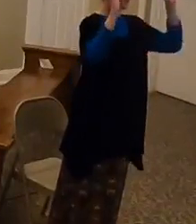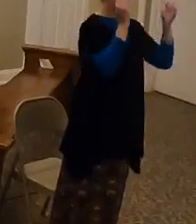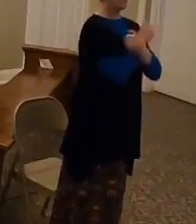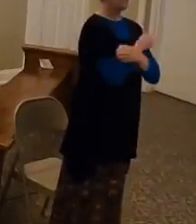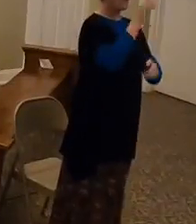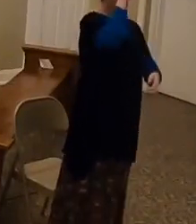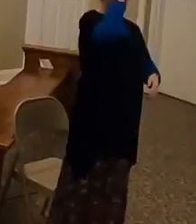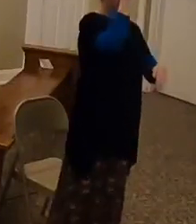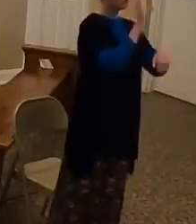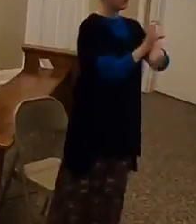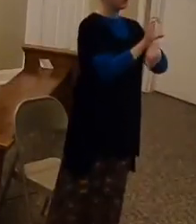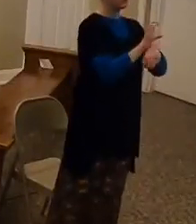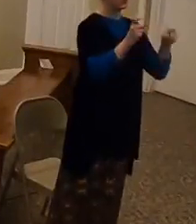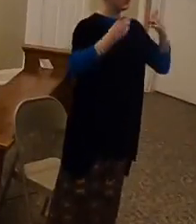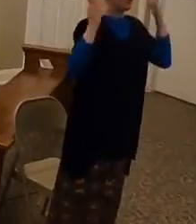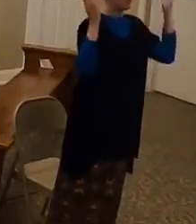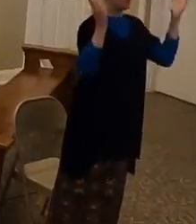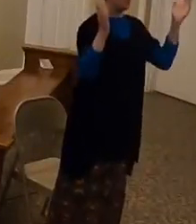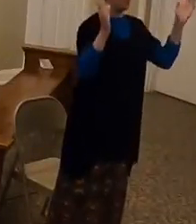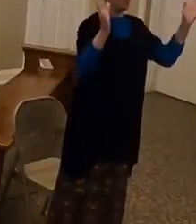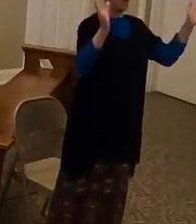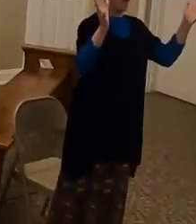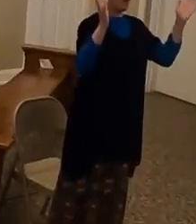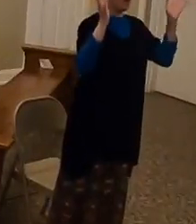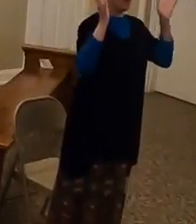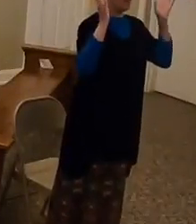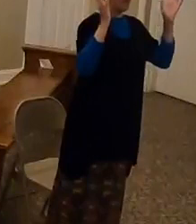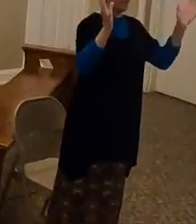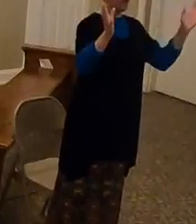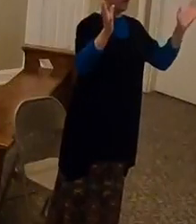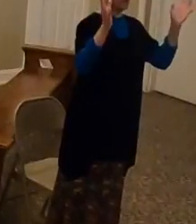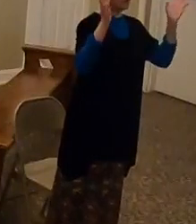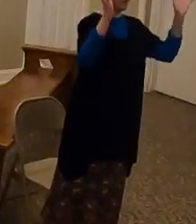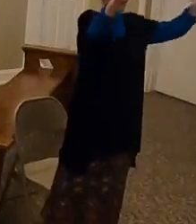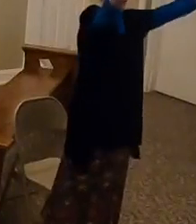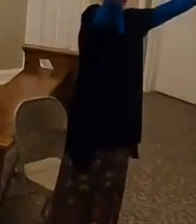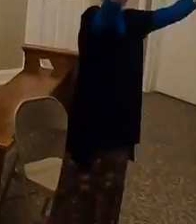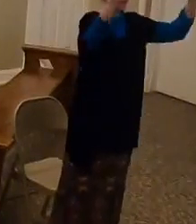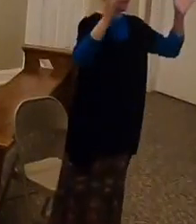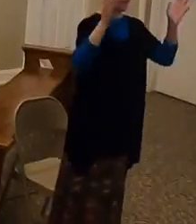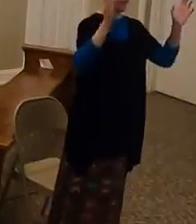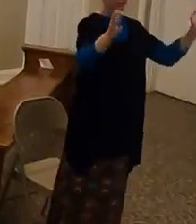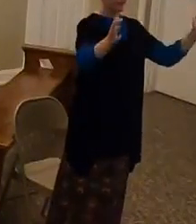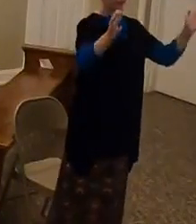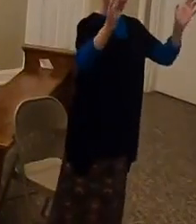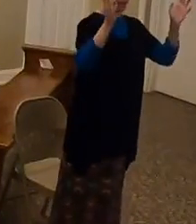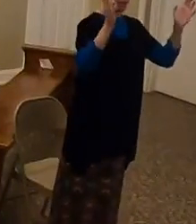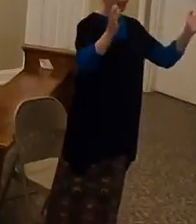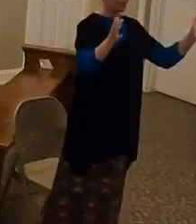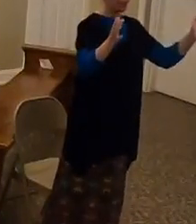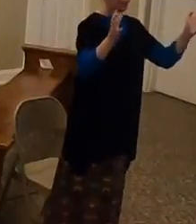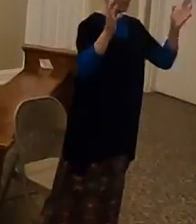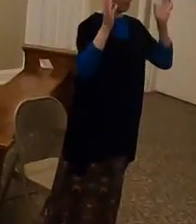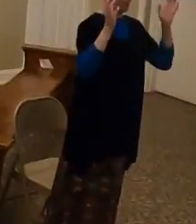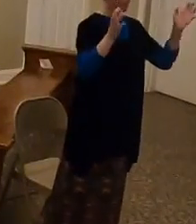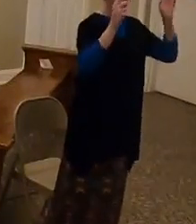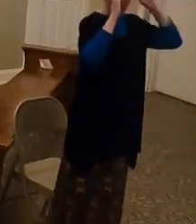Church, hallelujah. Oh God, we love you, we love you. we worship you,